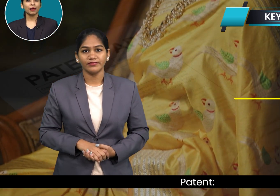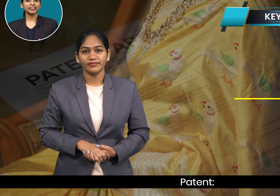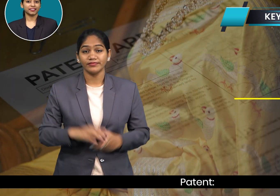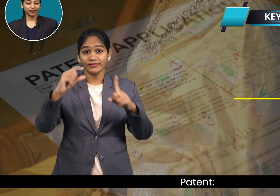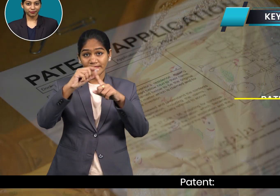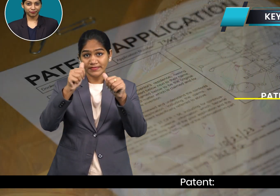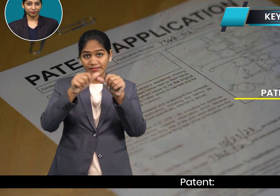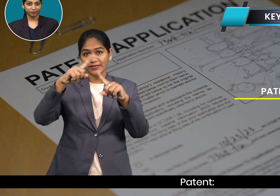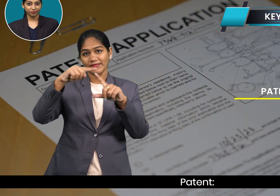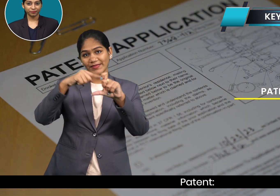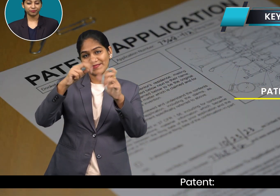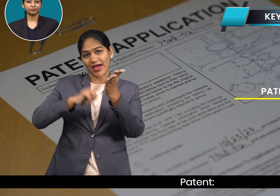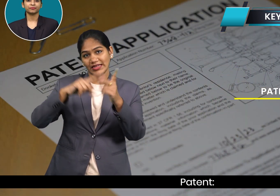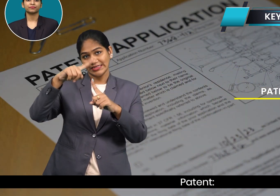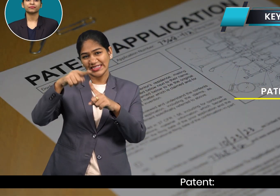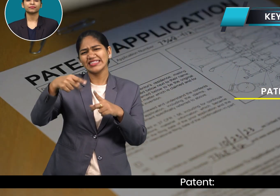Patent.